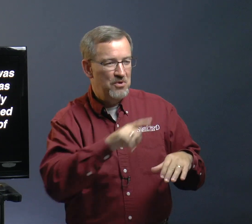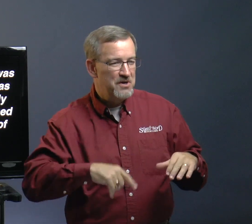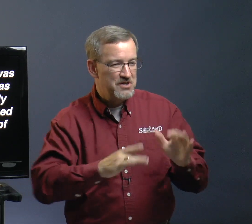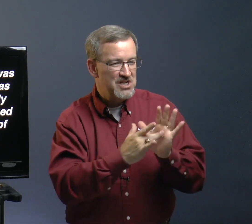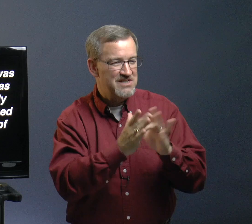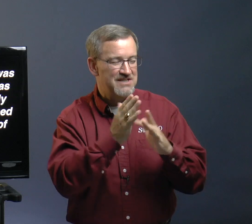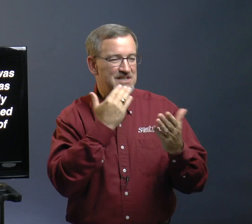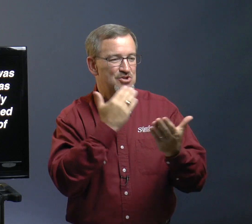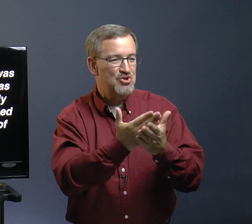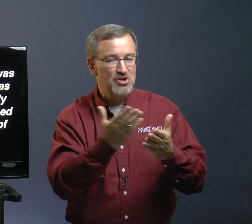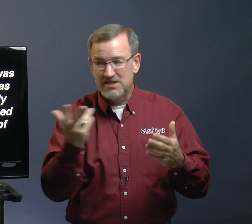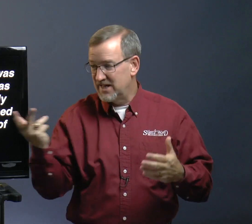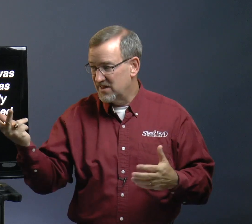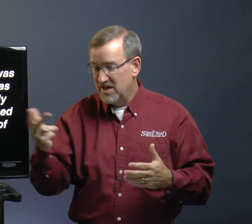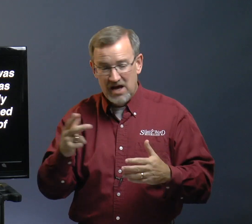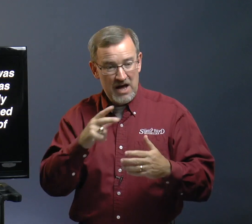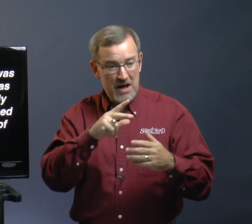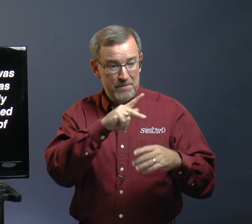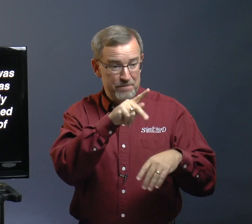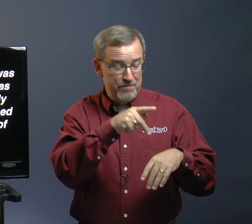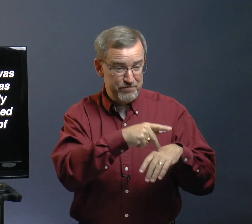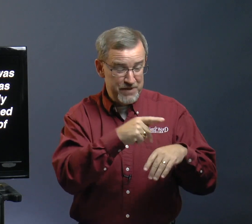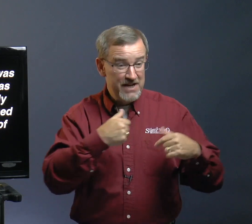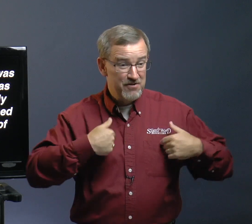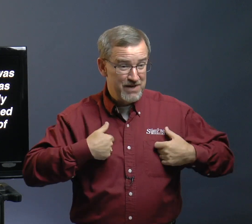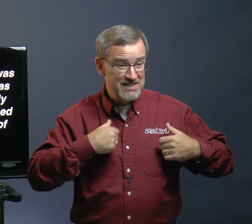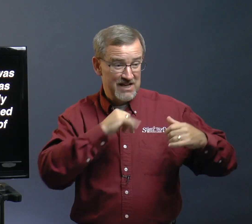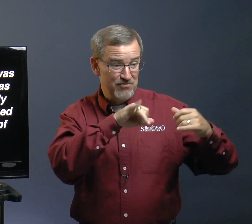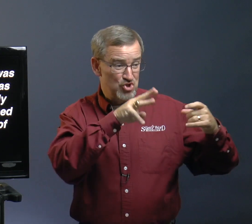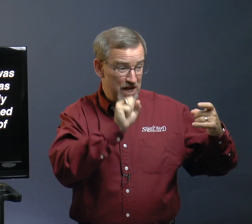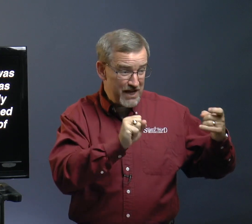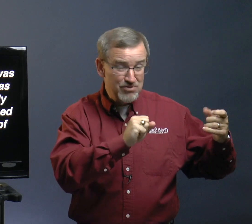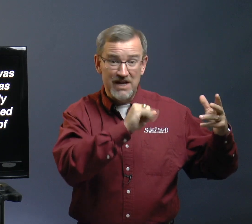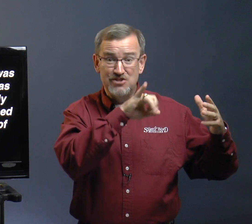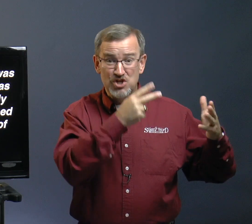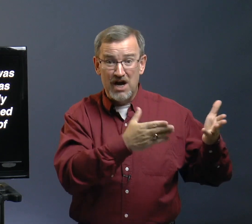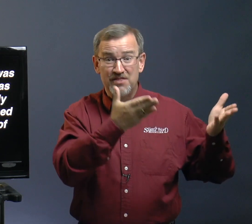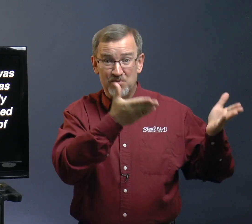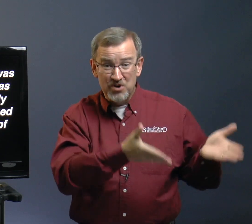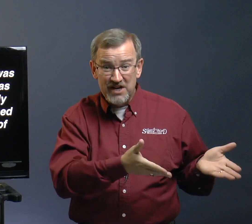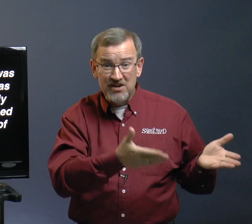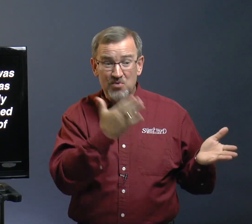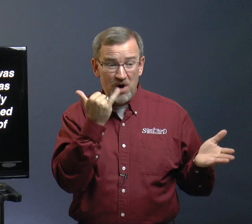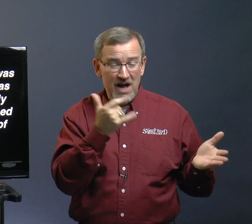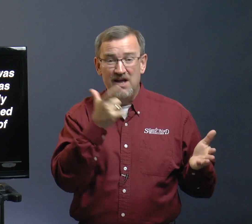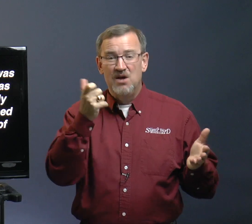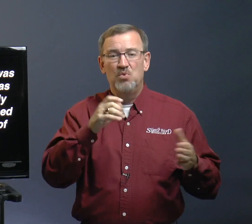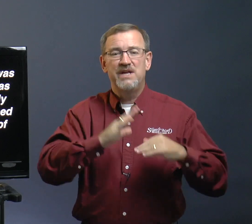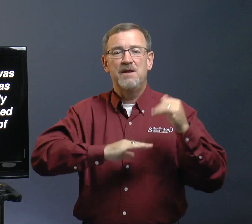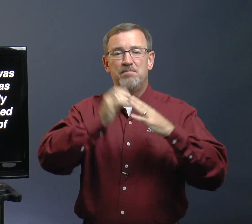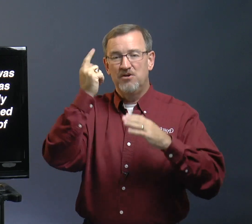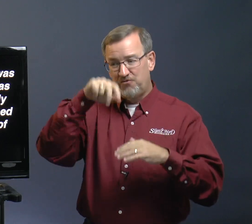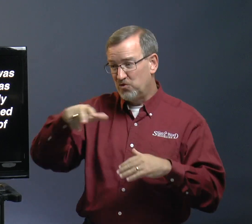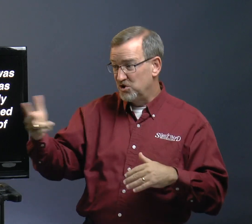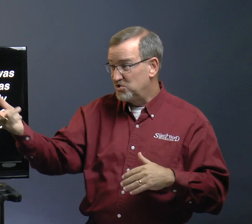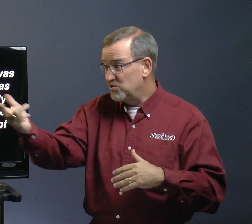Lord Jesus, it's good that Peter, myself, James, and John, that we're here. Why? We can build for you